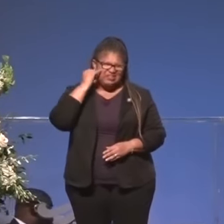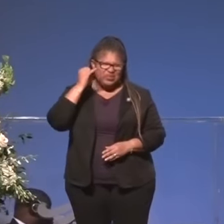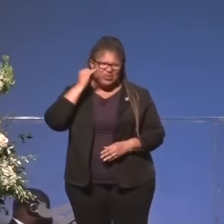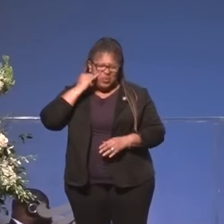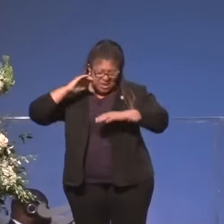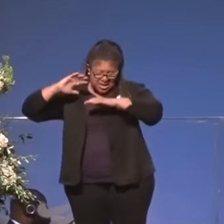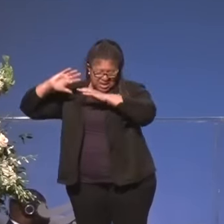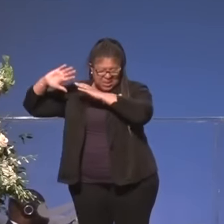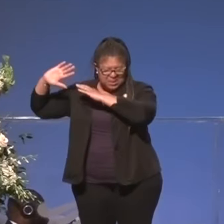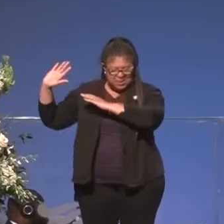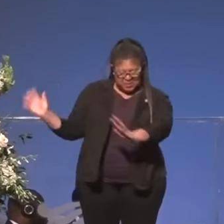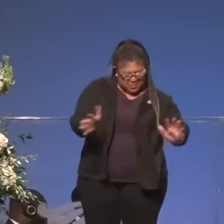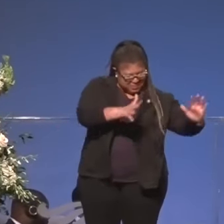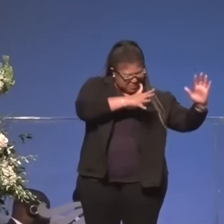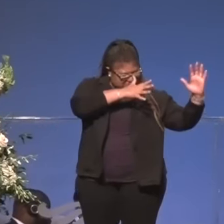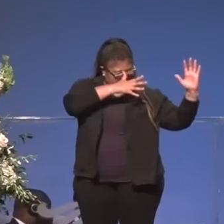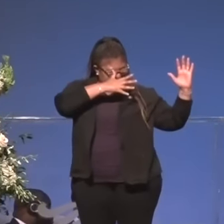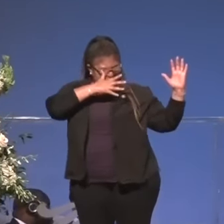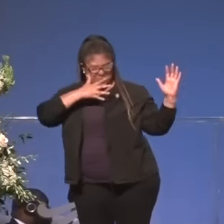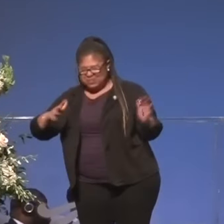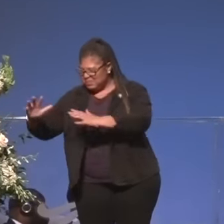and if the wind